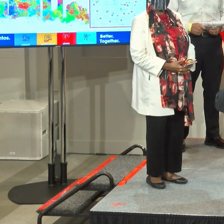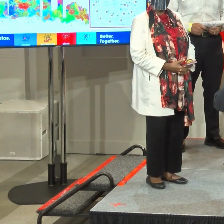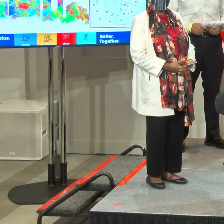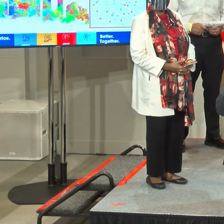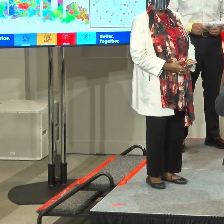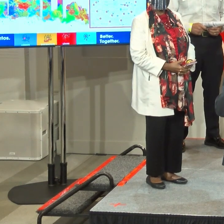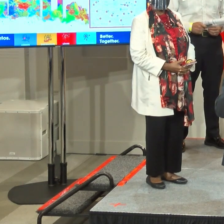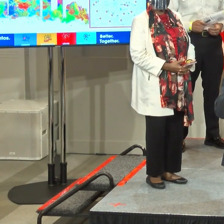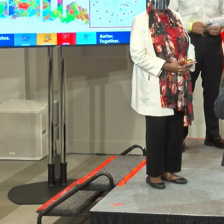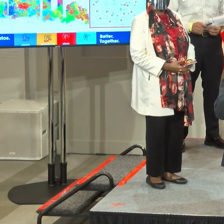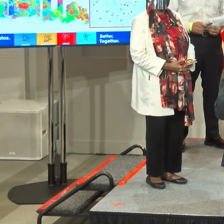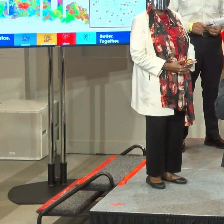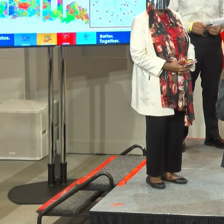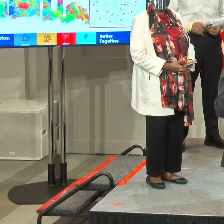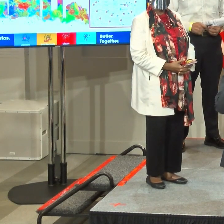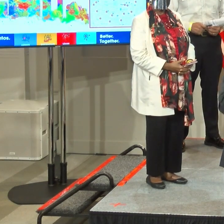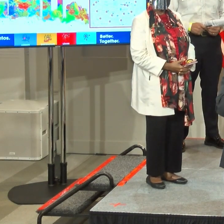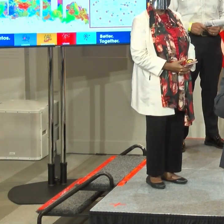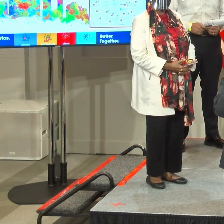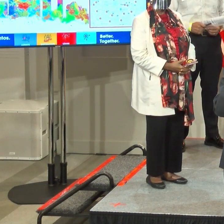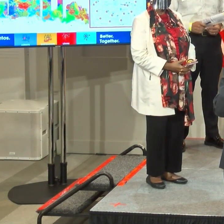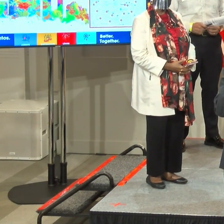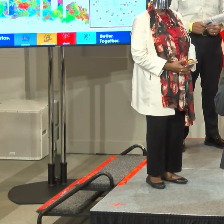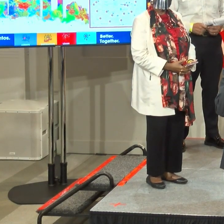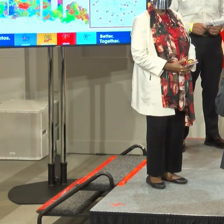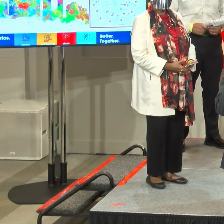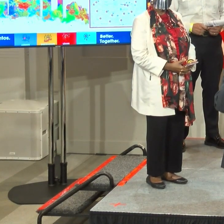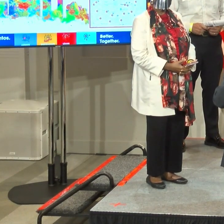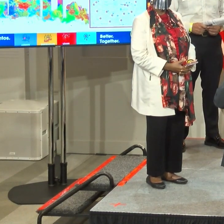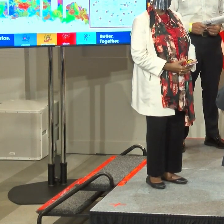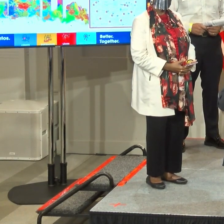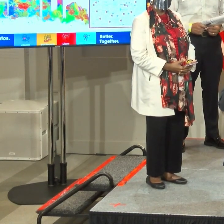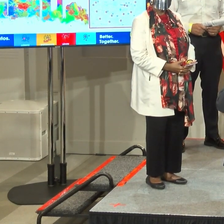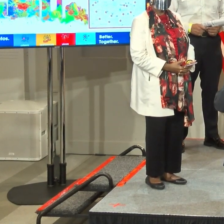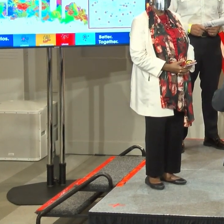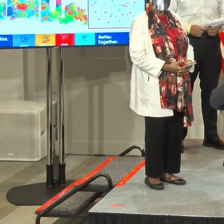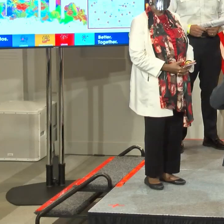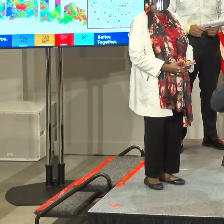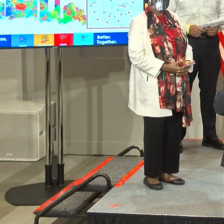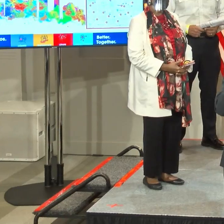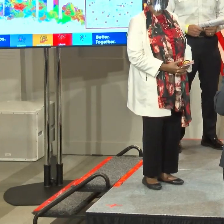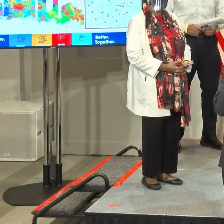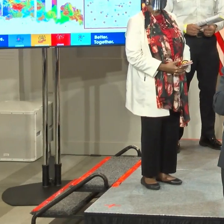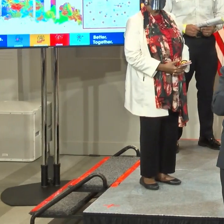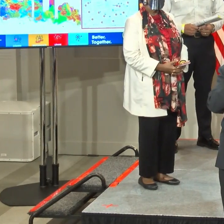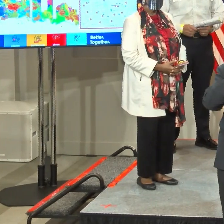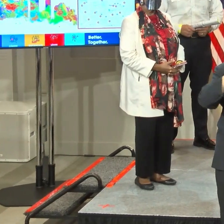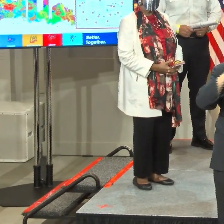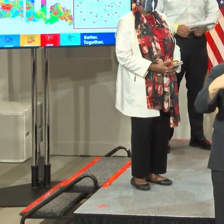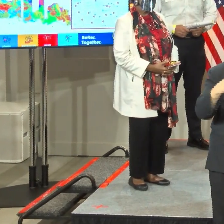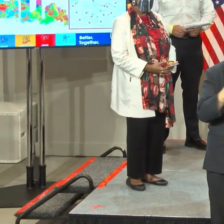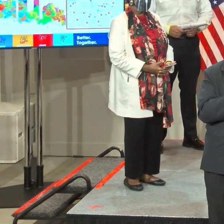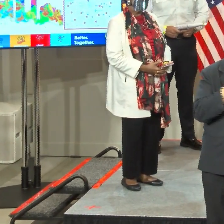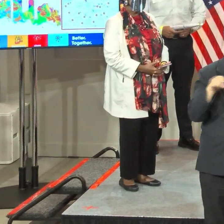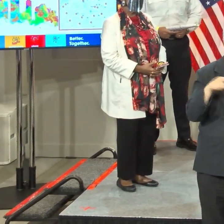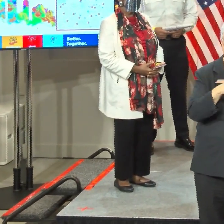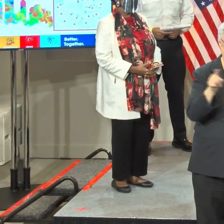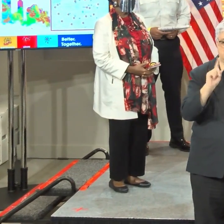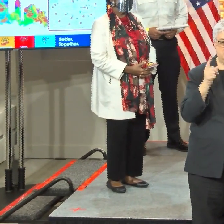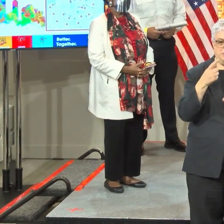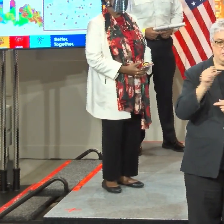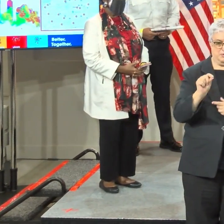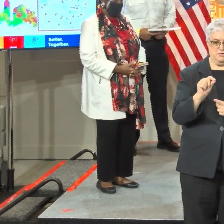832-393-4220. Or you can visit HoustonEmergency.org, and they will give you a map and get you some directions how. But you do need